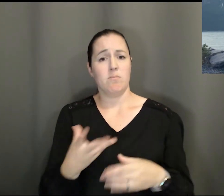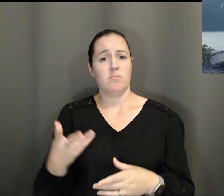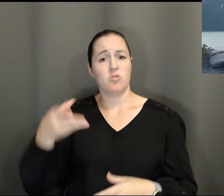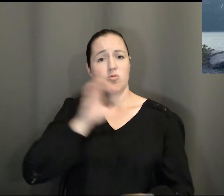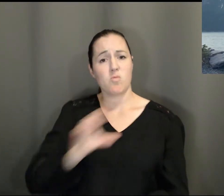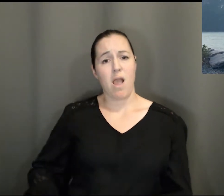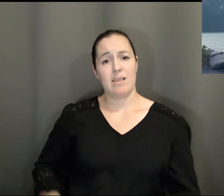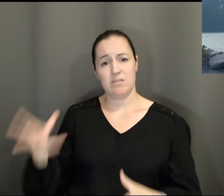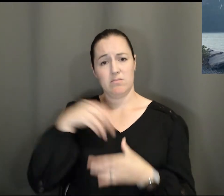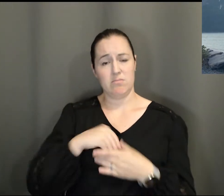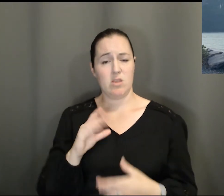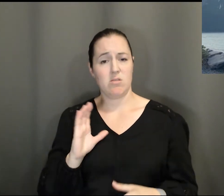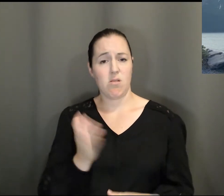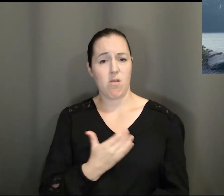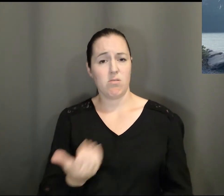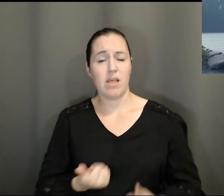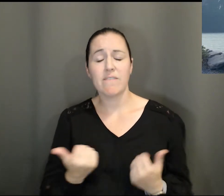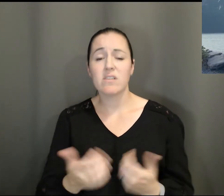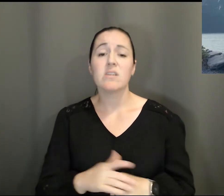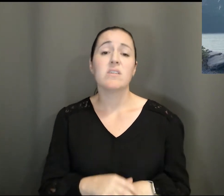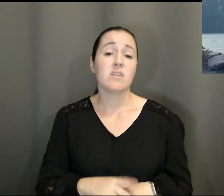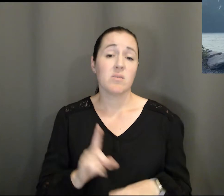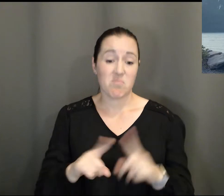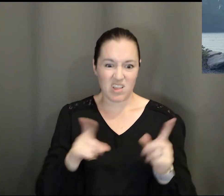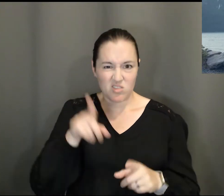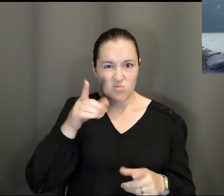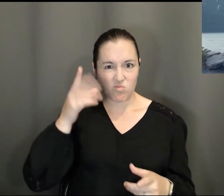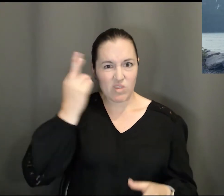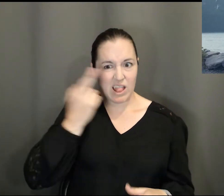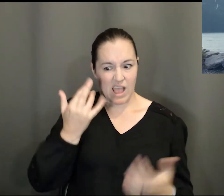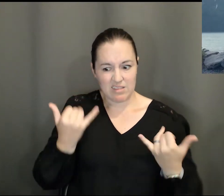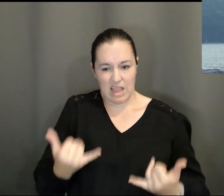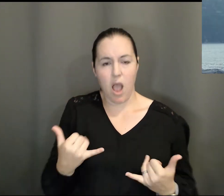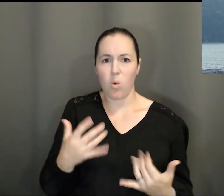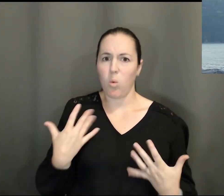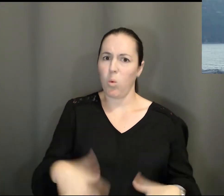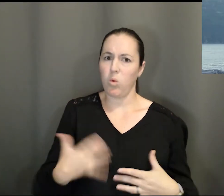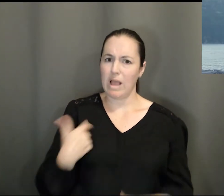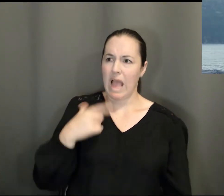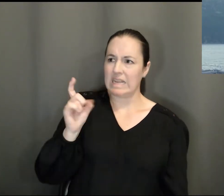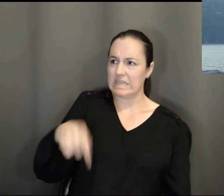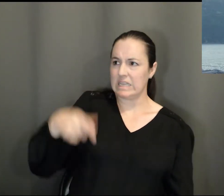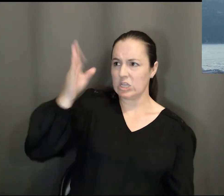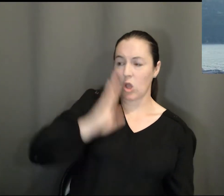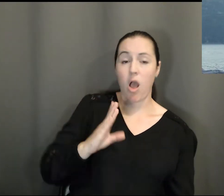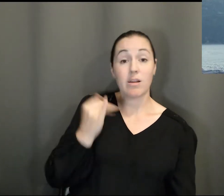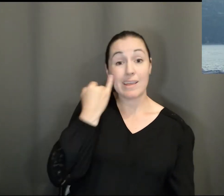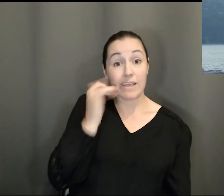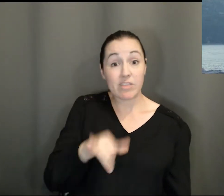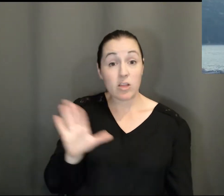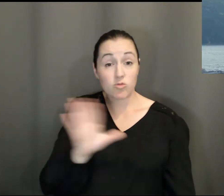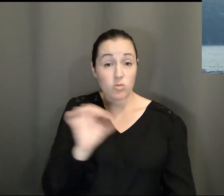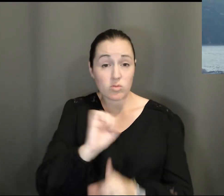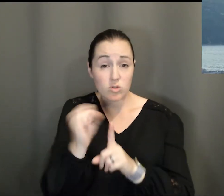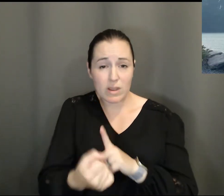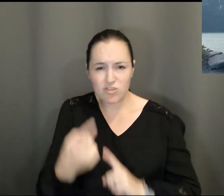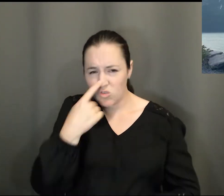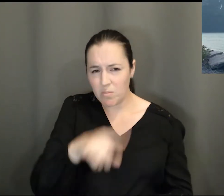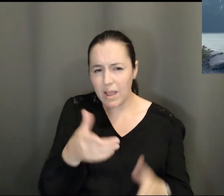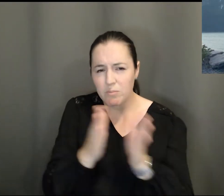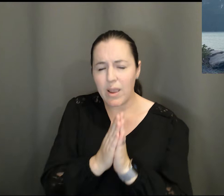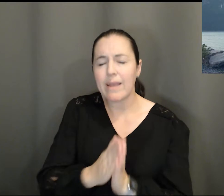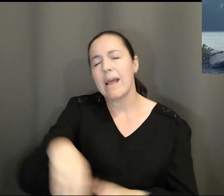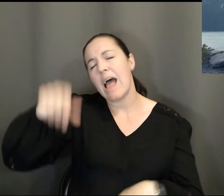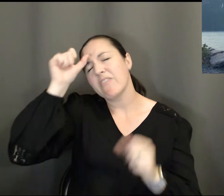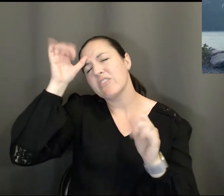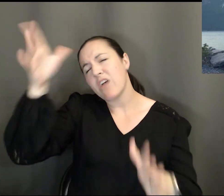recognize you need a big God to come into your experience and make a difference in your life. If that's you right now, would you pray this with me in your heart? Dear Heavenly